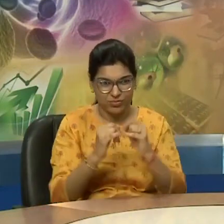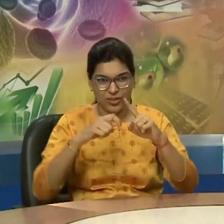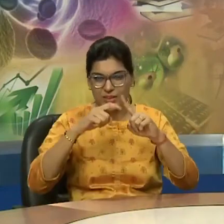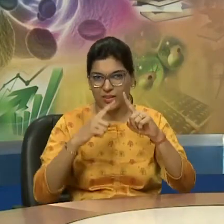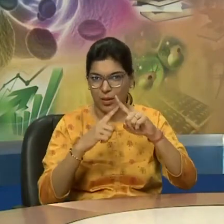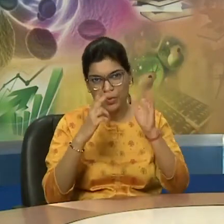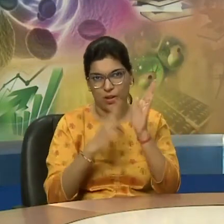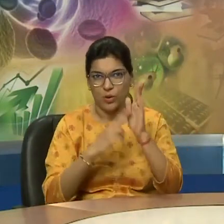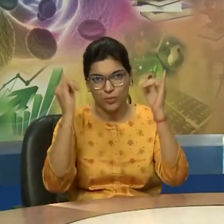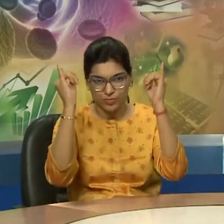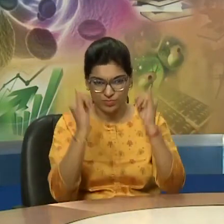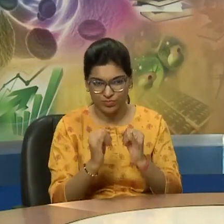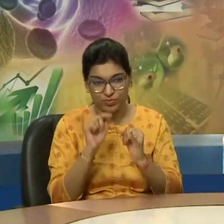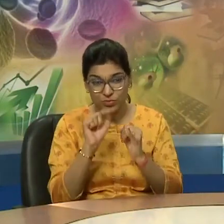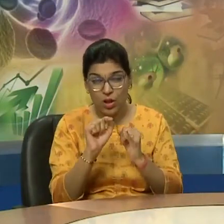A school in